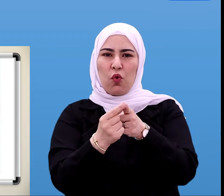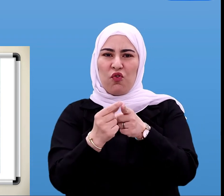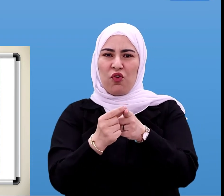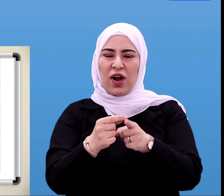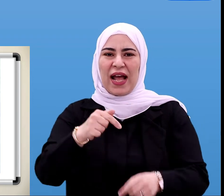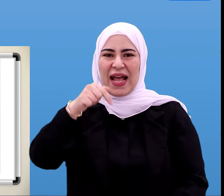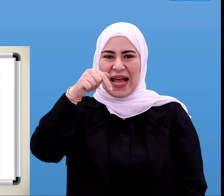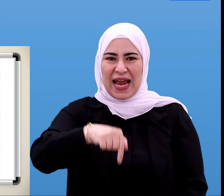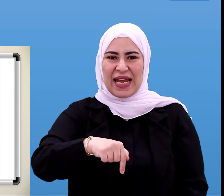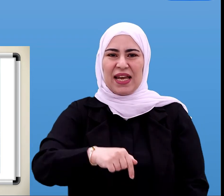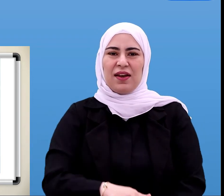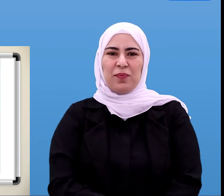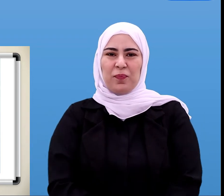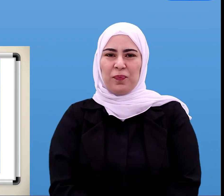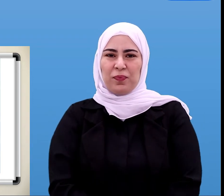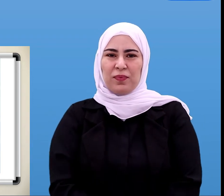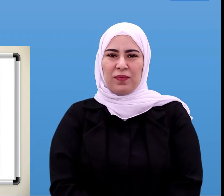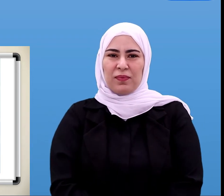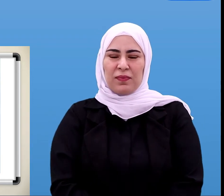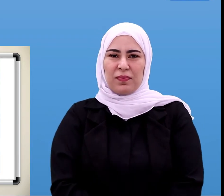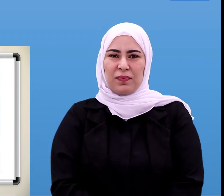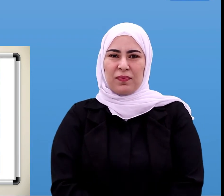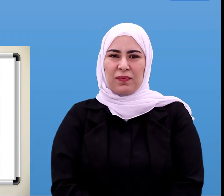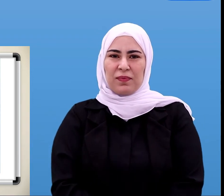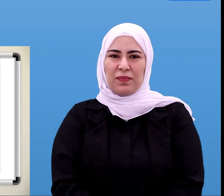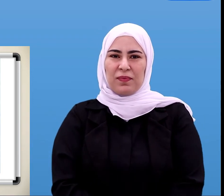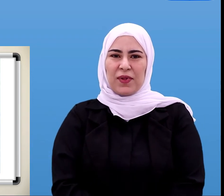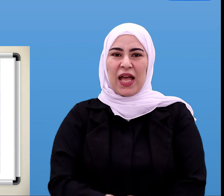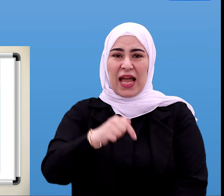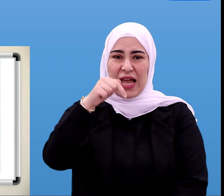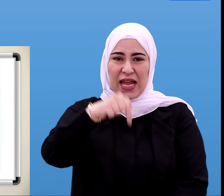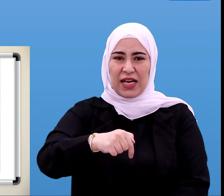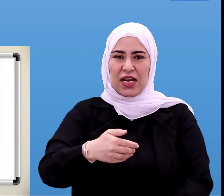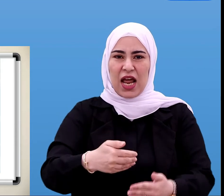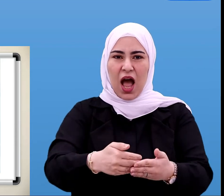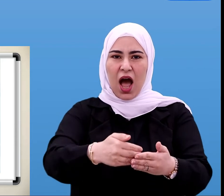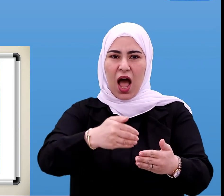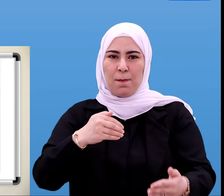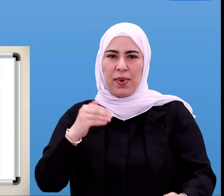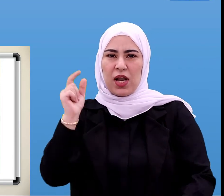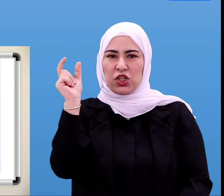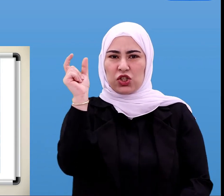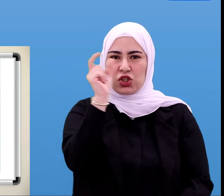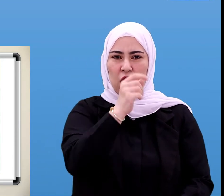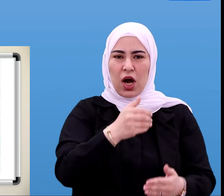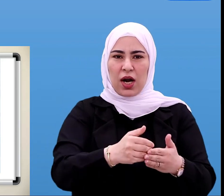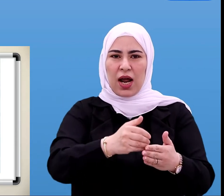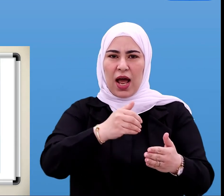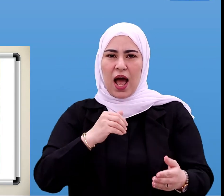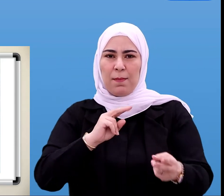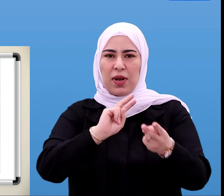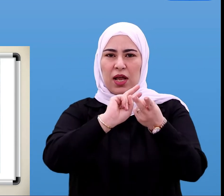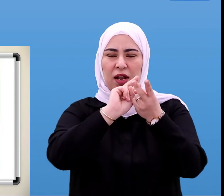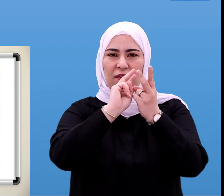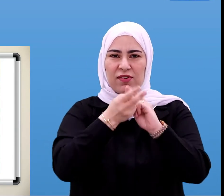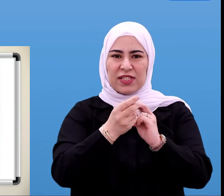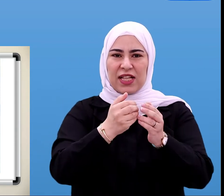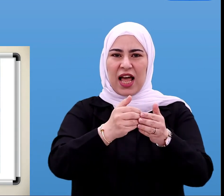we use in when we want to refer to months, seasons, years, period of time,